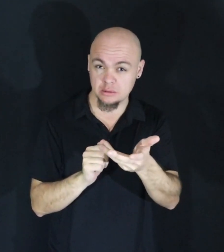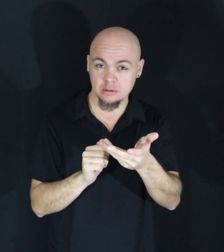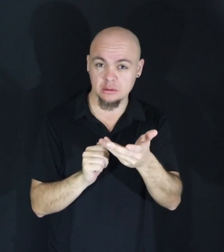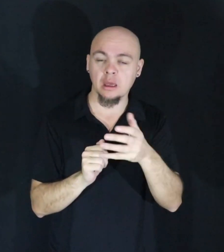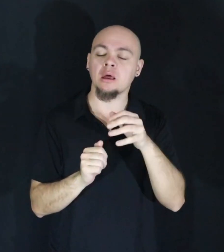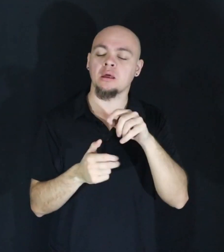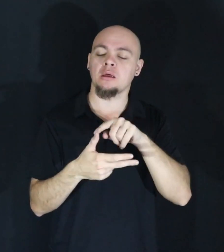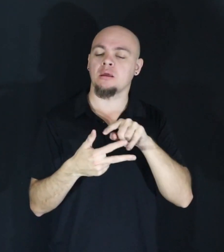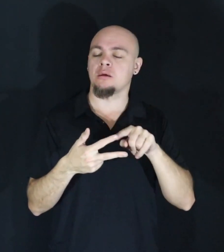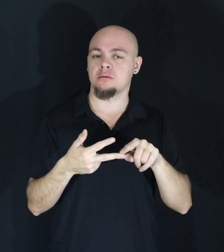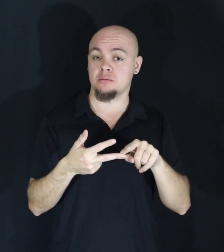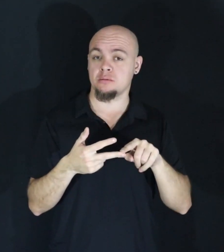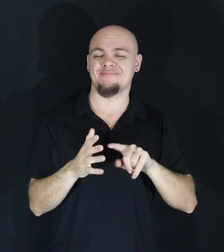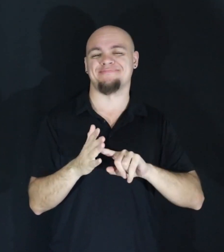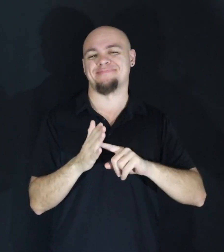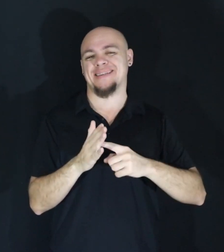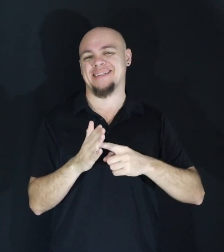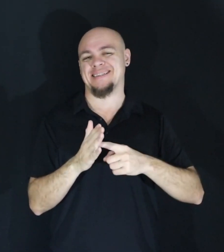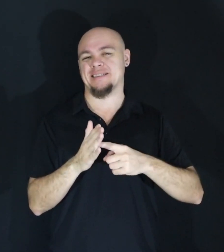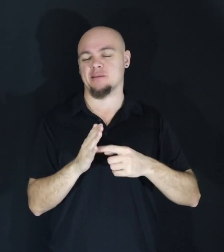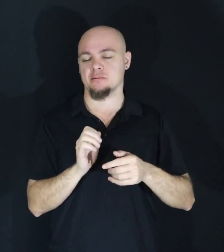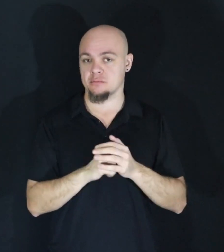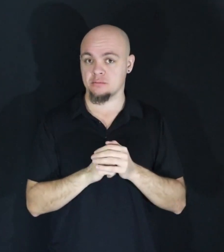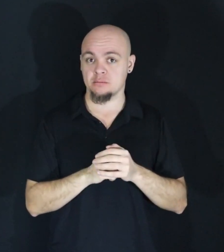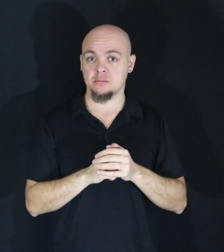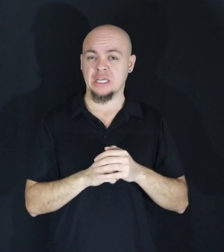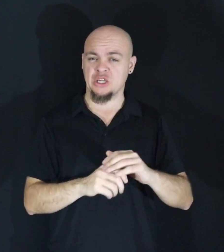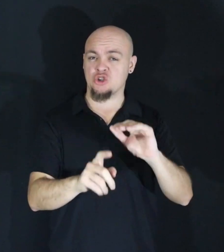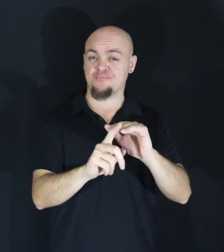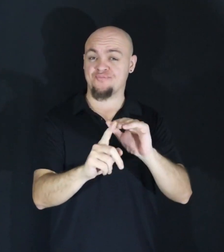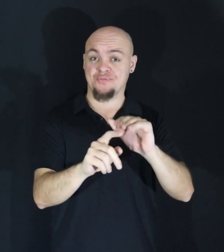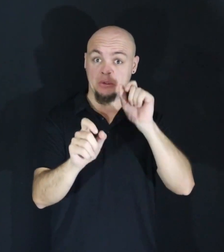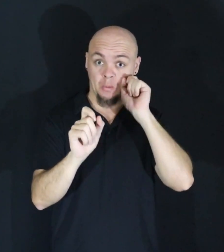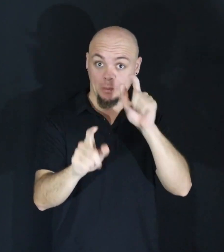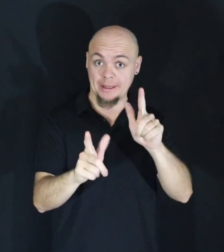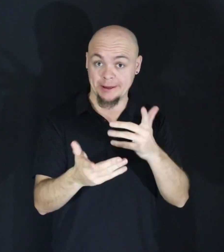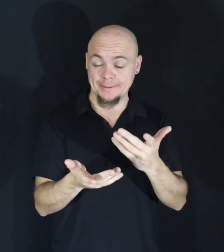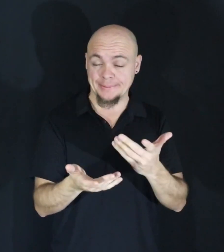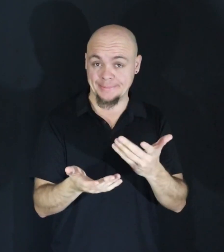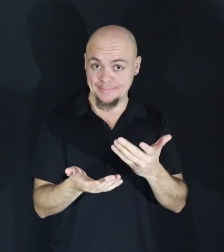This is just the beginning, and it's just a wake-up call.